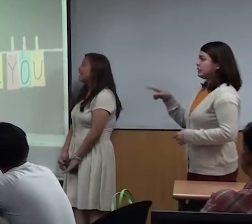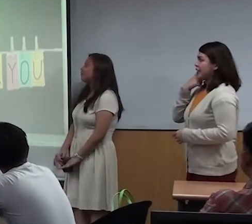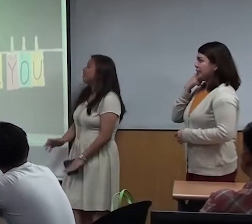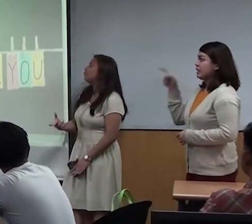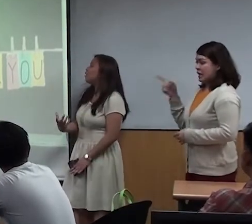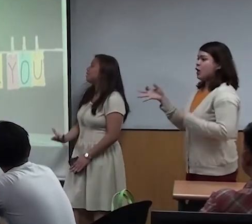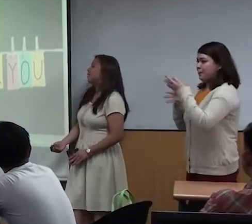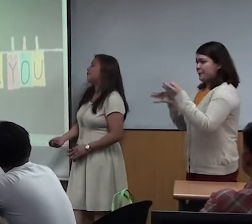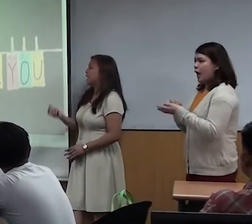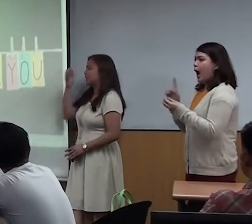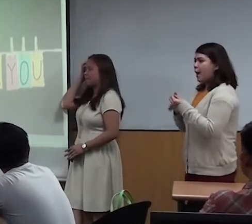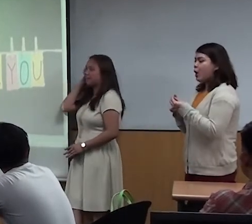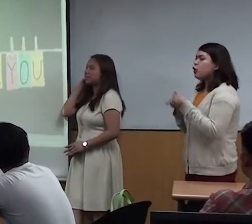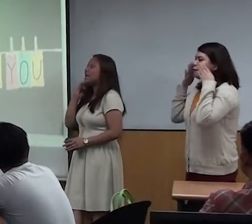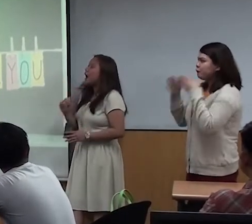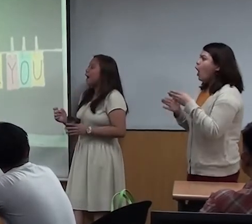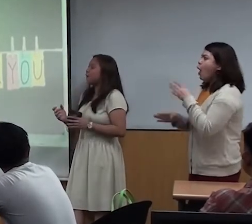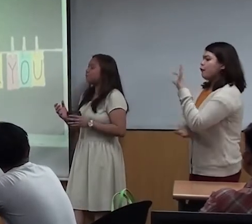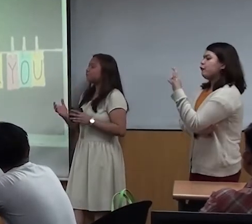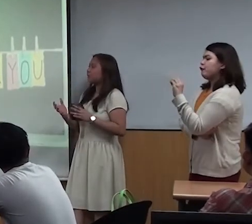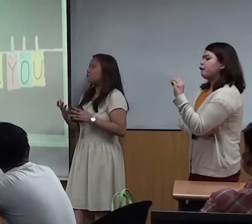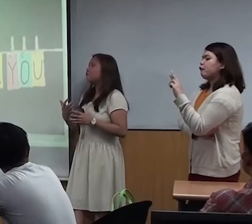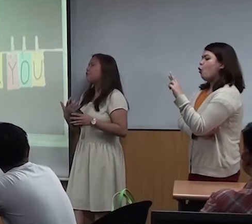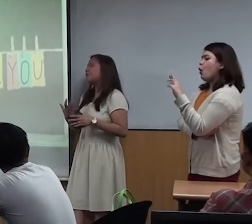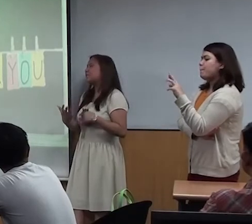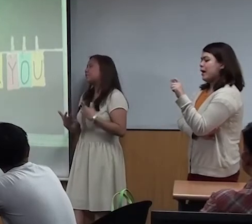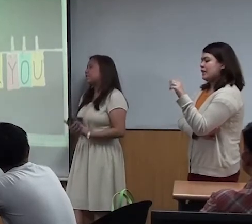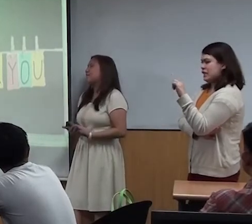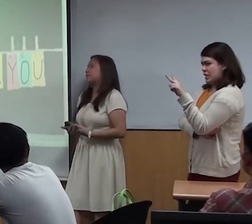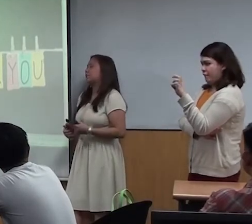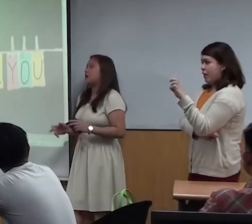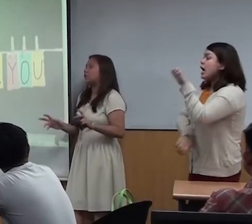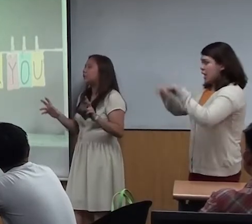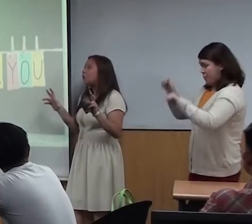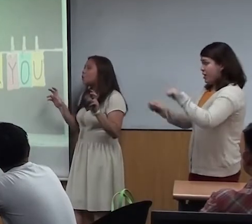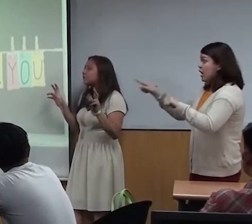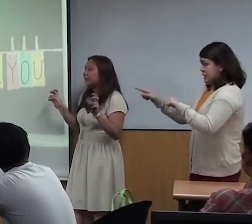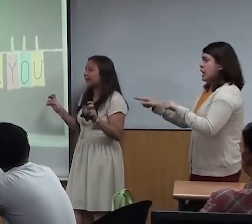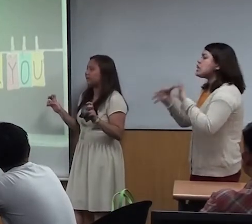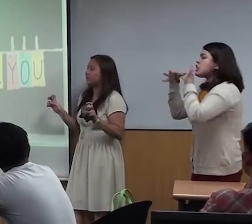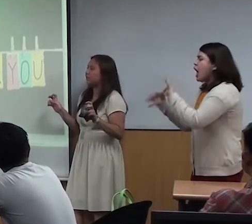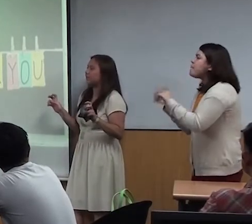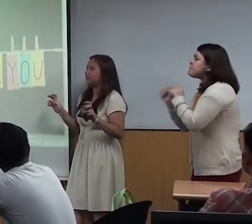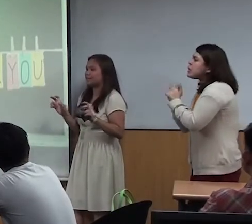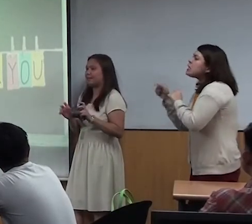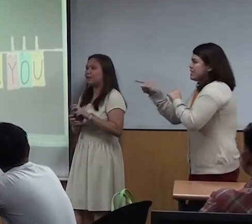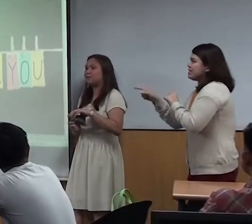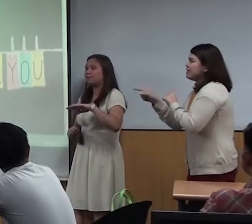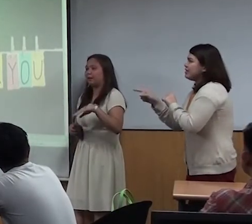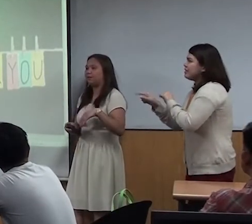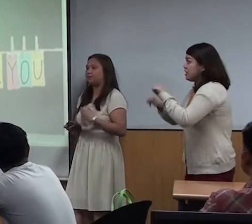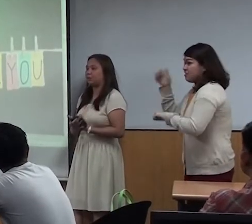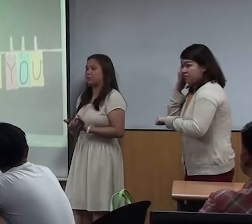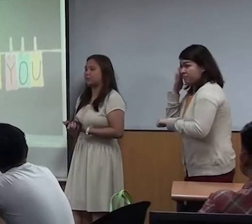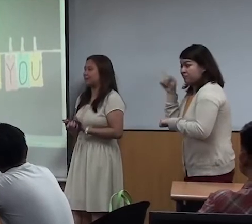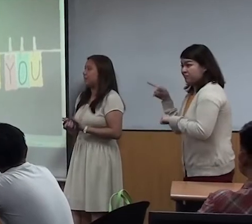What you're referring to is formative assessments. Formative assessments are low-stake assessments.